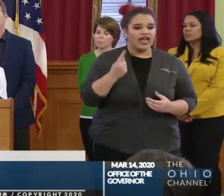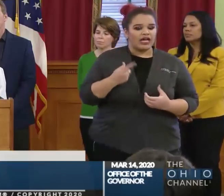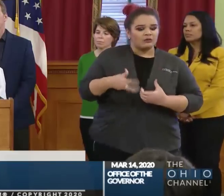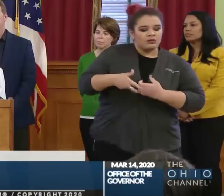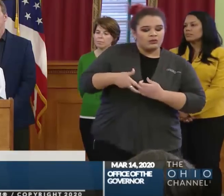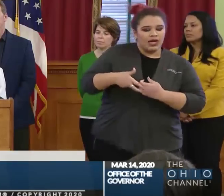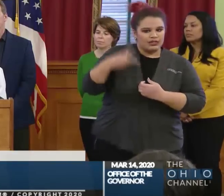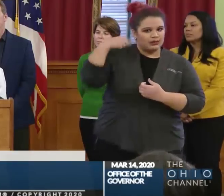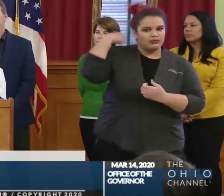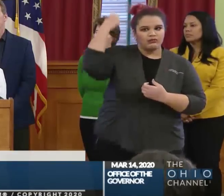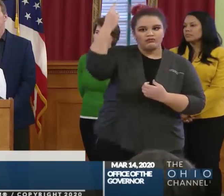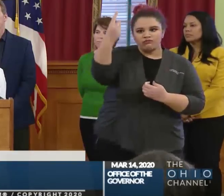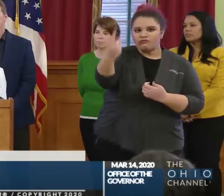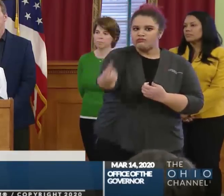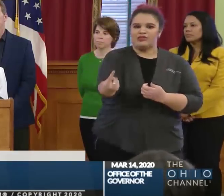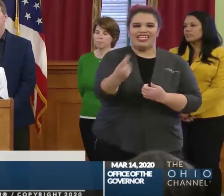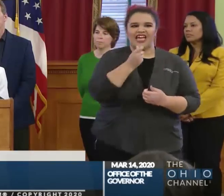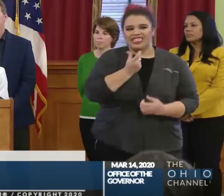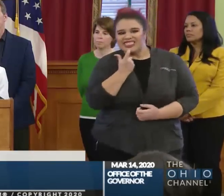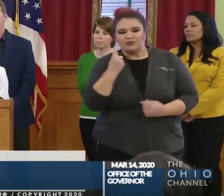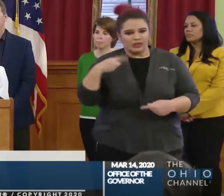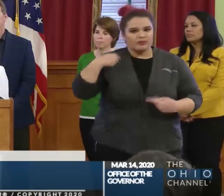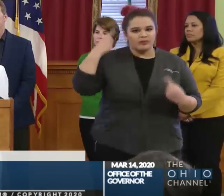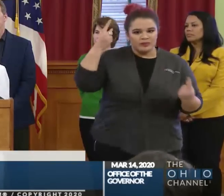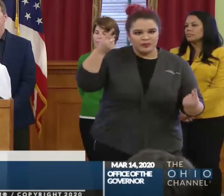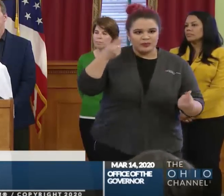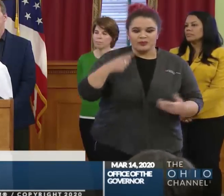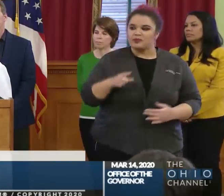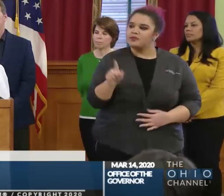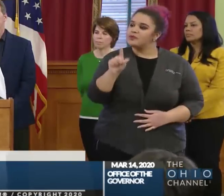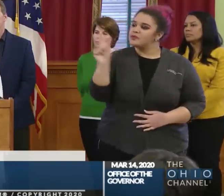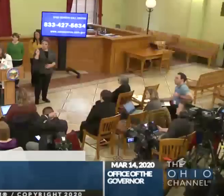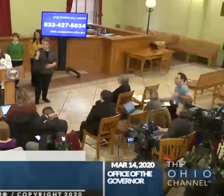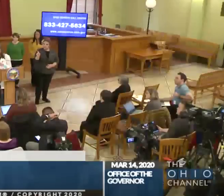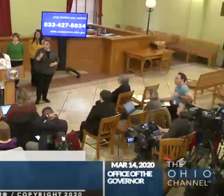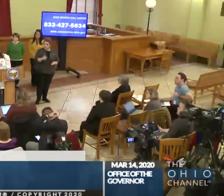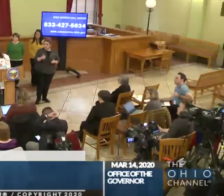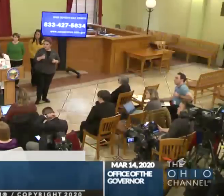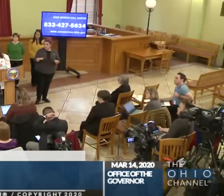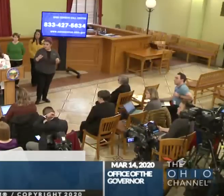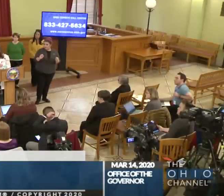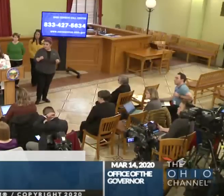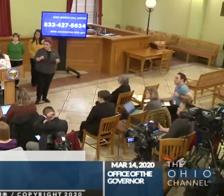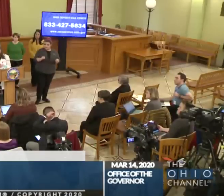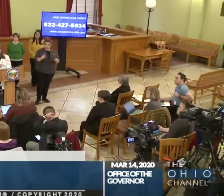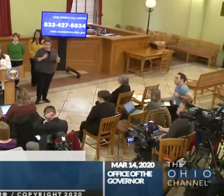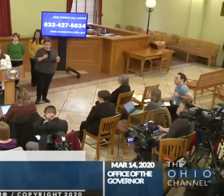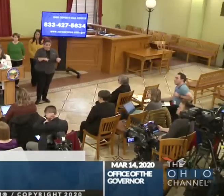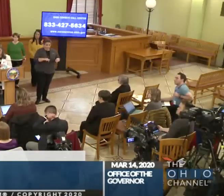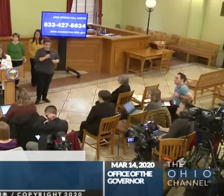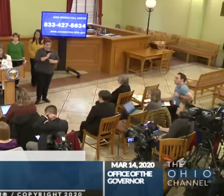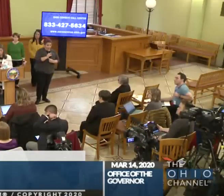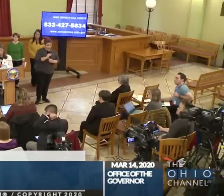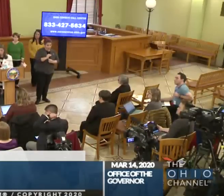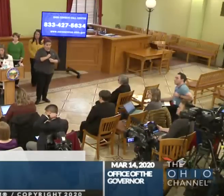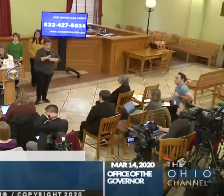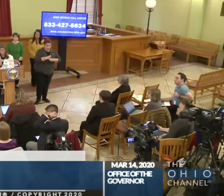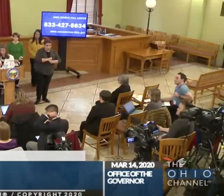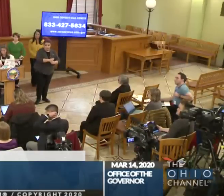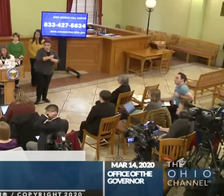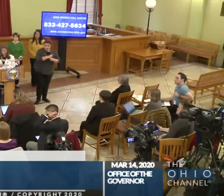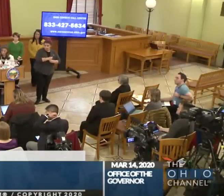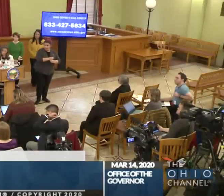this will become more of the story as time goes on. Is there any ability for manufacturers in Ohio to like just